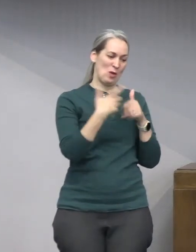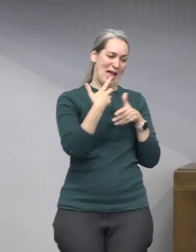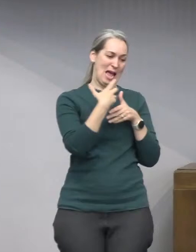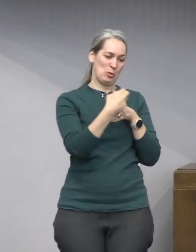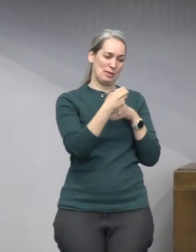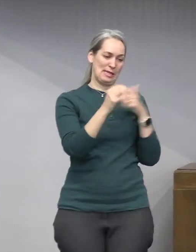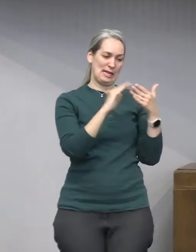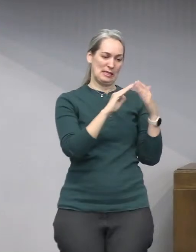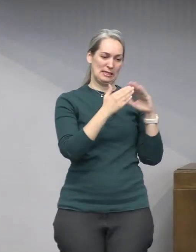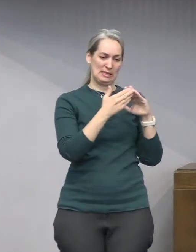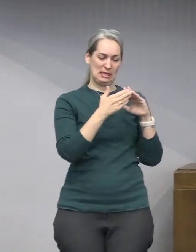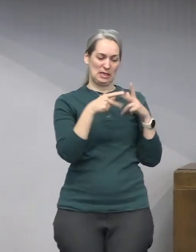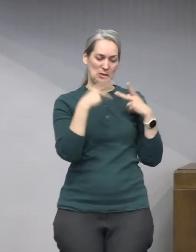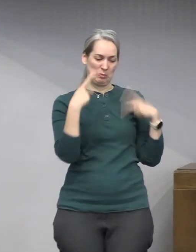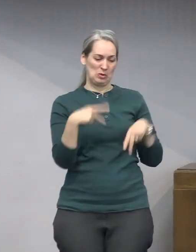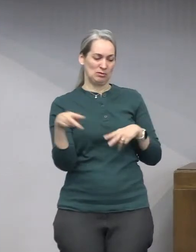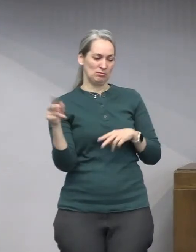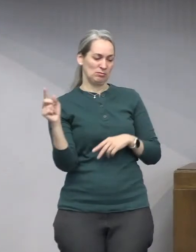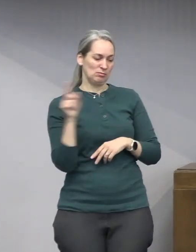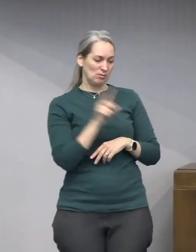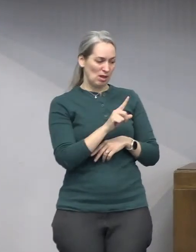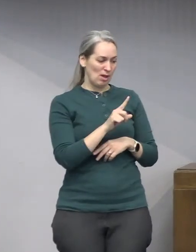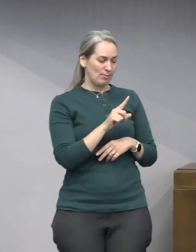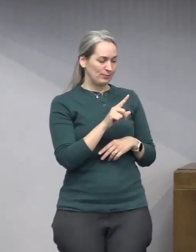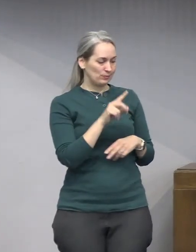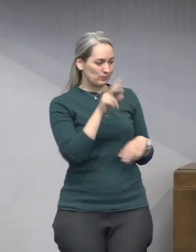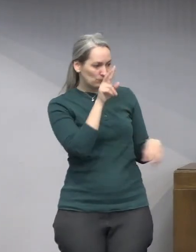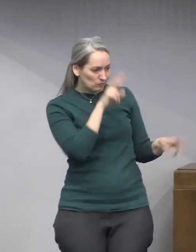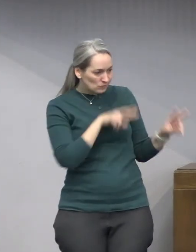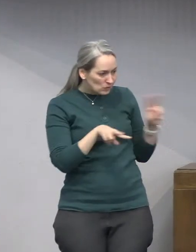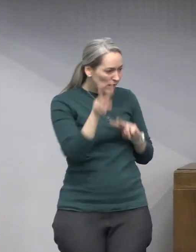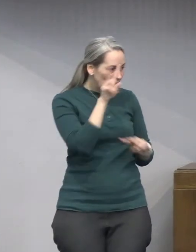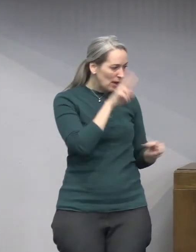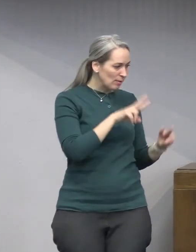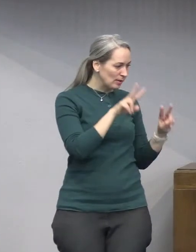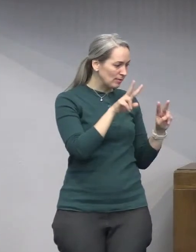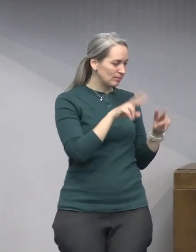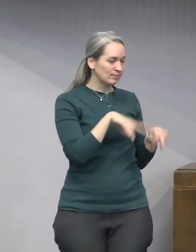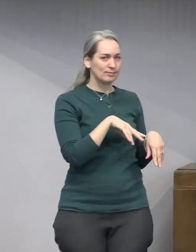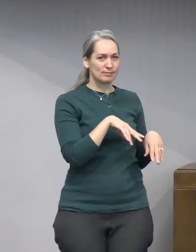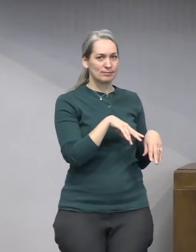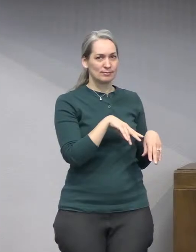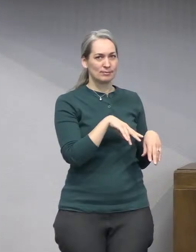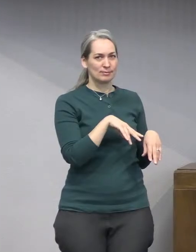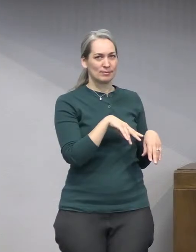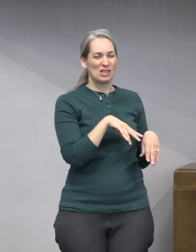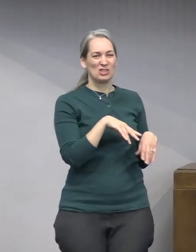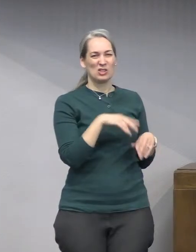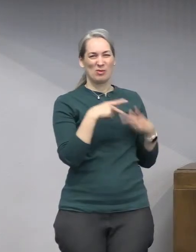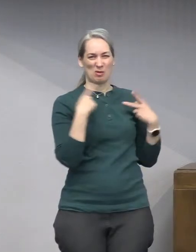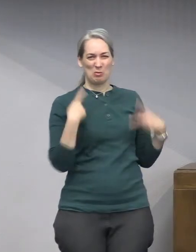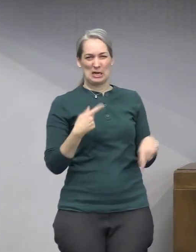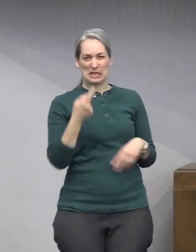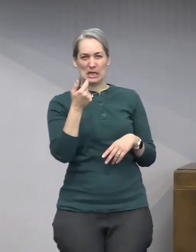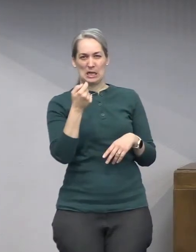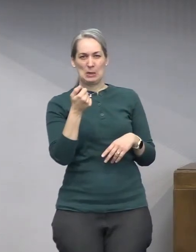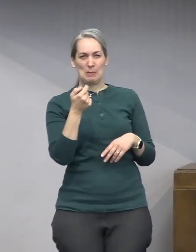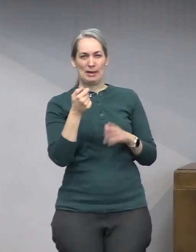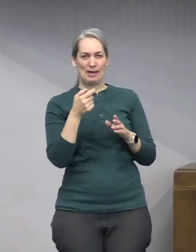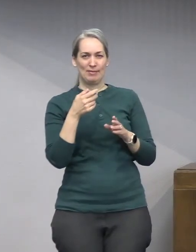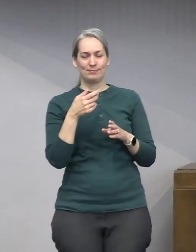key. And the priest would examine you. And so in a way, the priest was also something of a medical professional when it came to